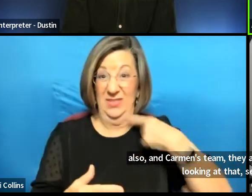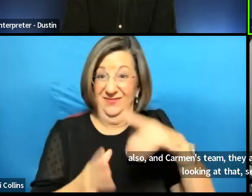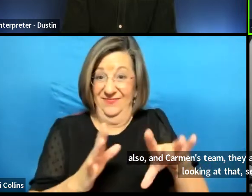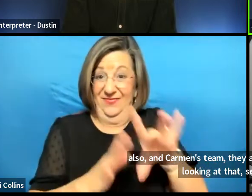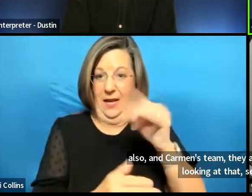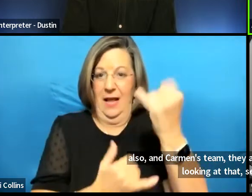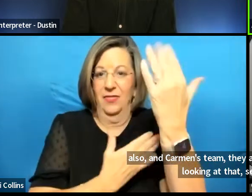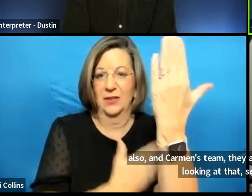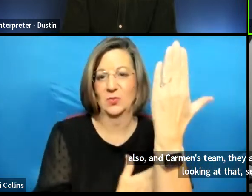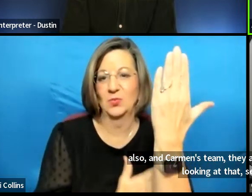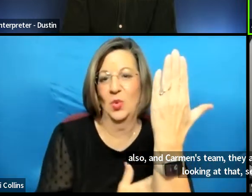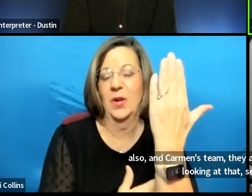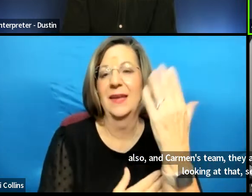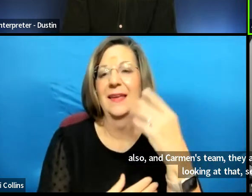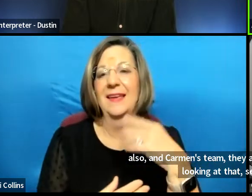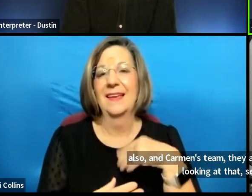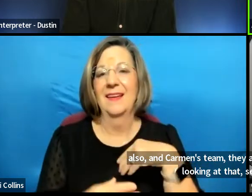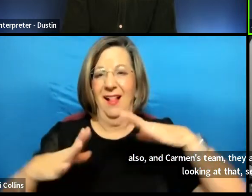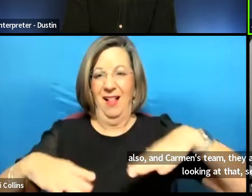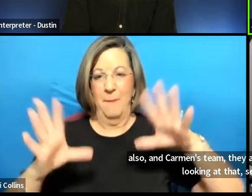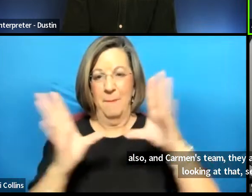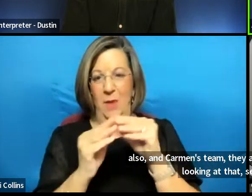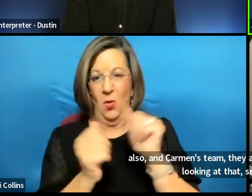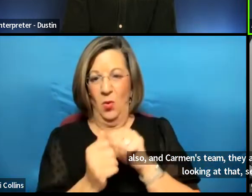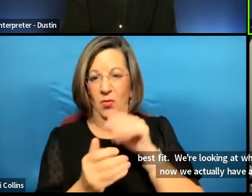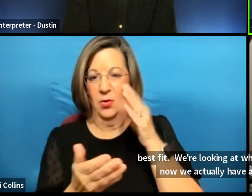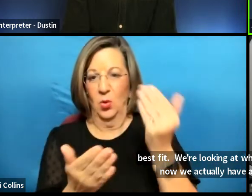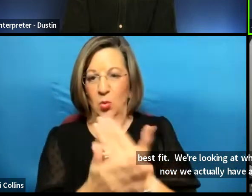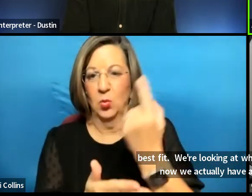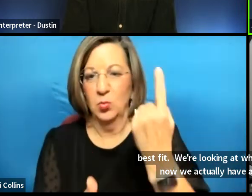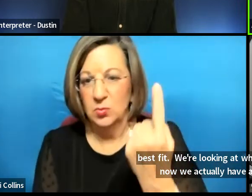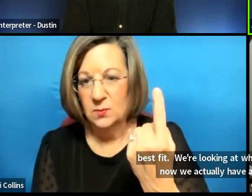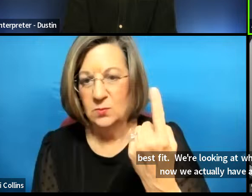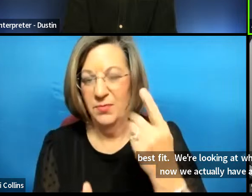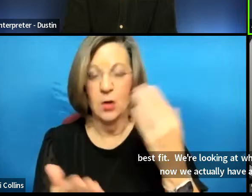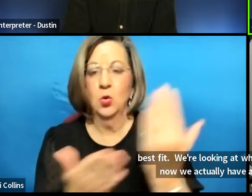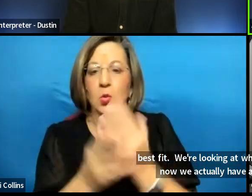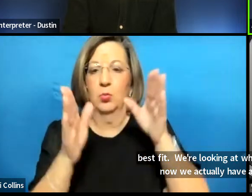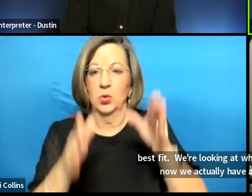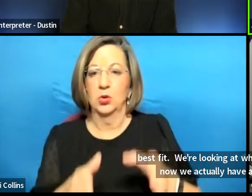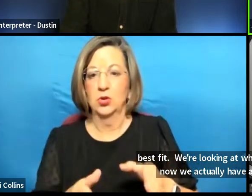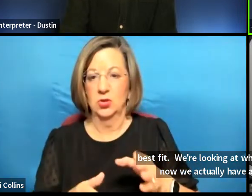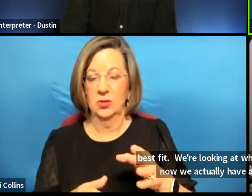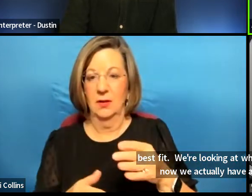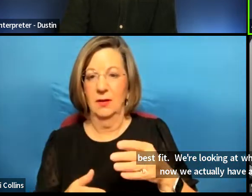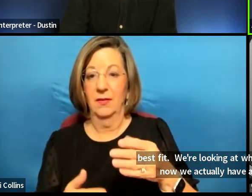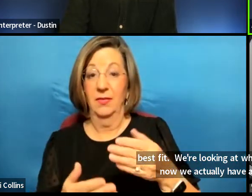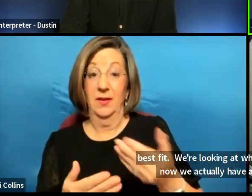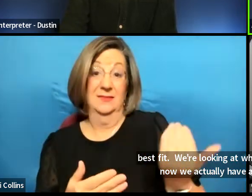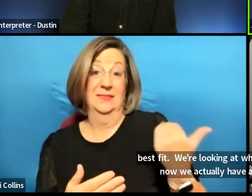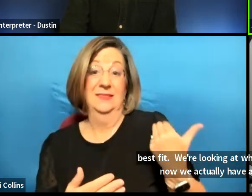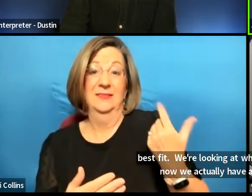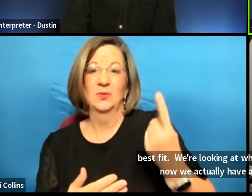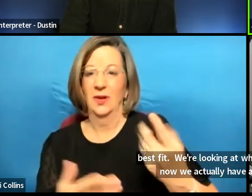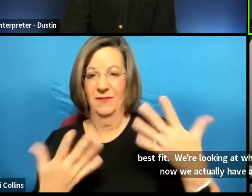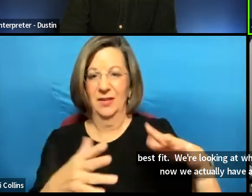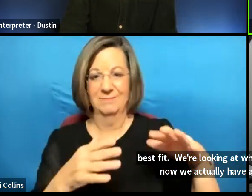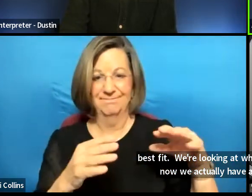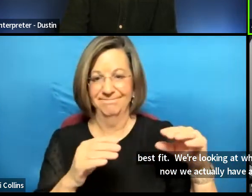new AAG who's with us. We just found out this morning. I've not met with the new one yet, the new